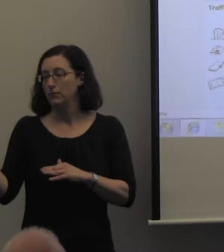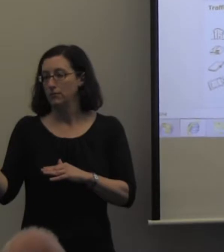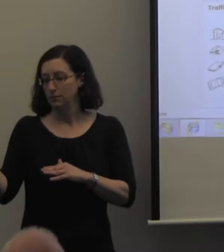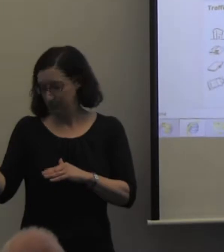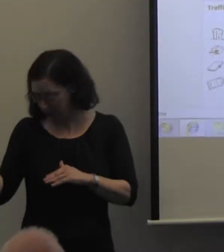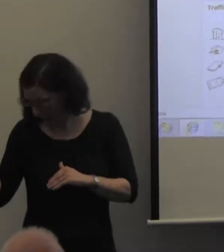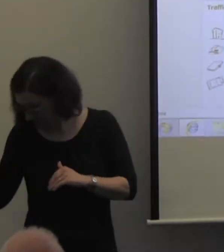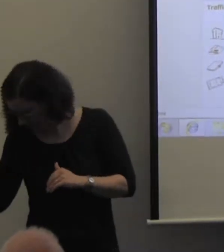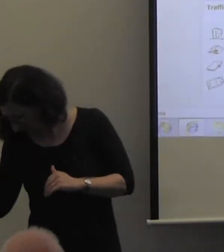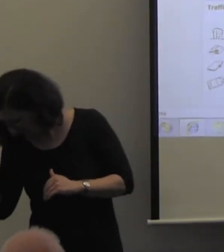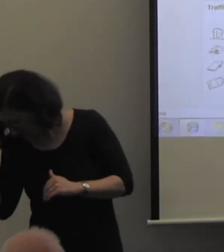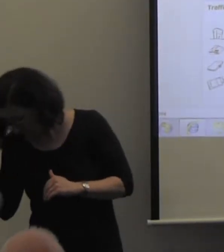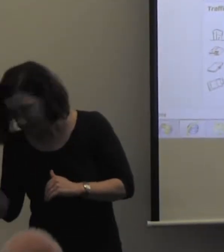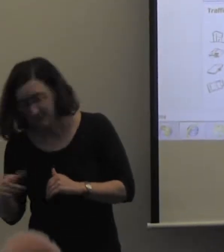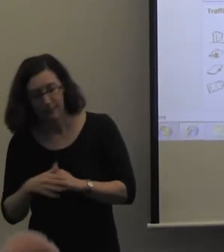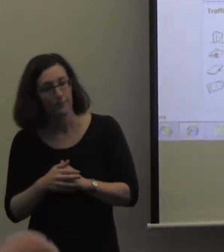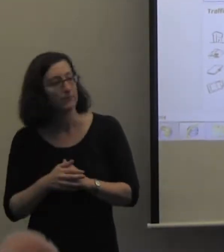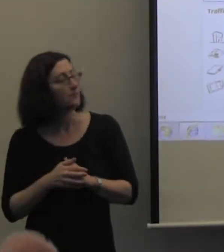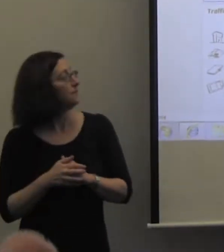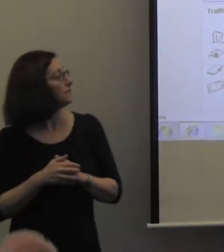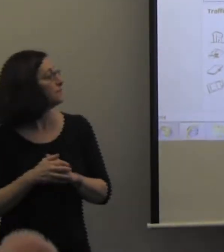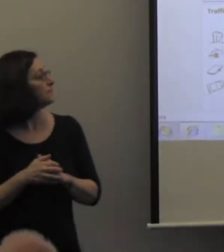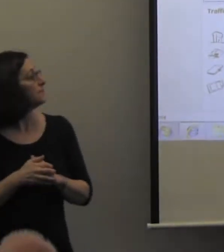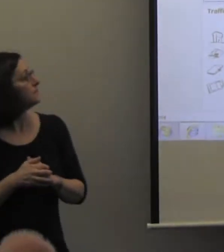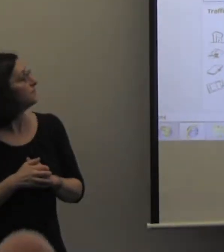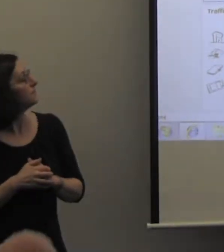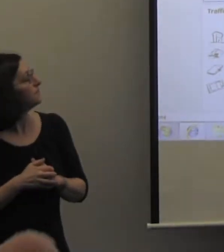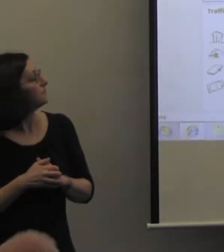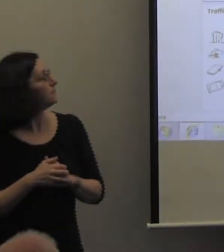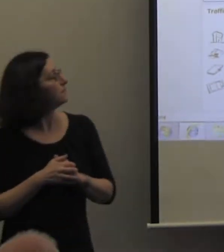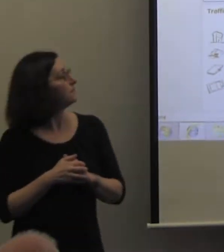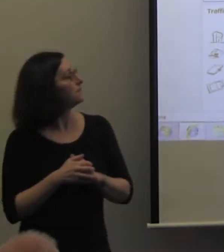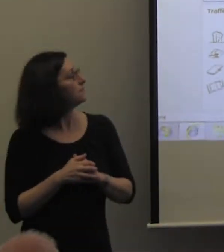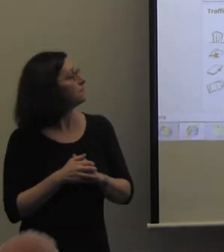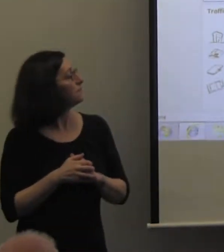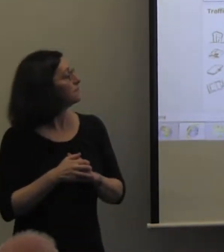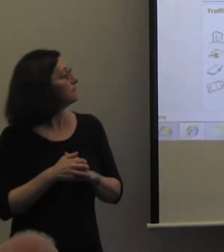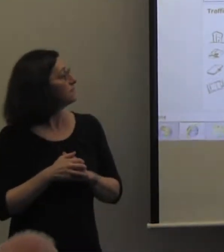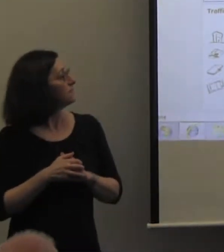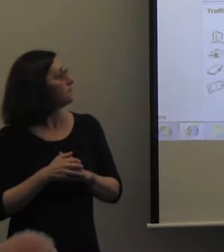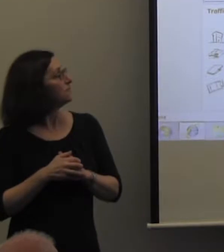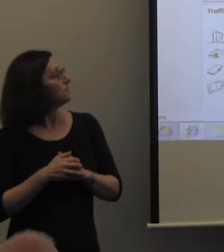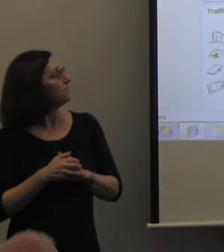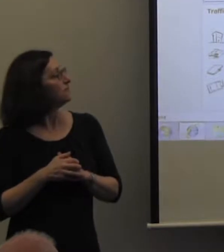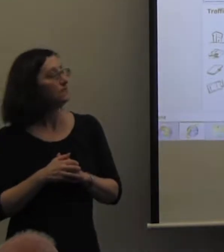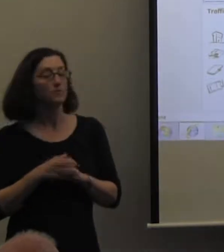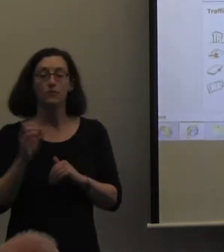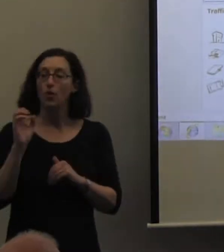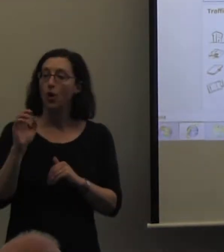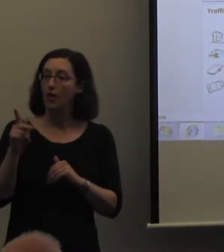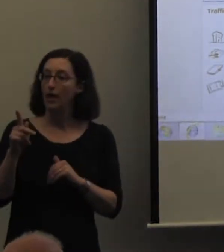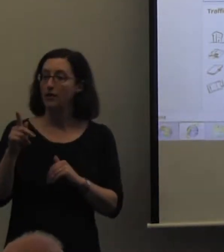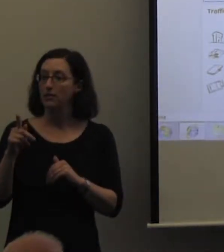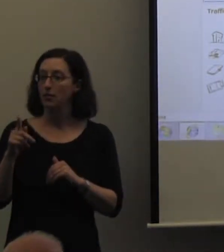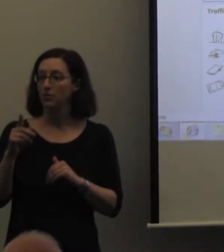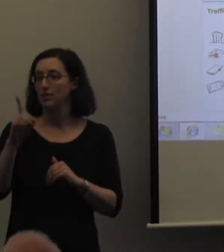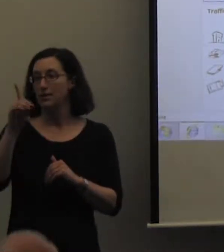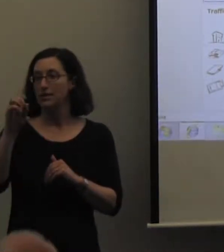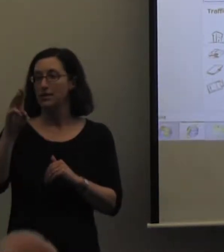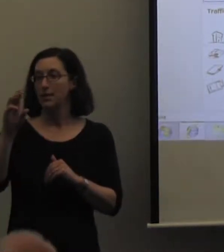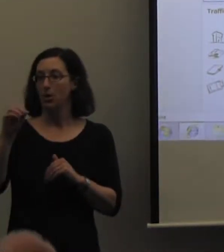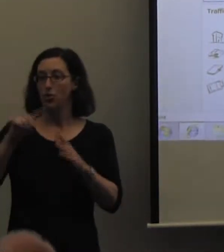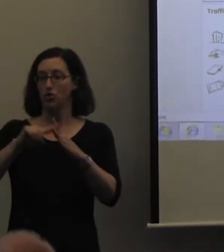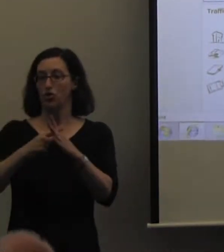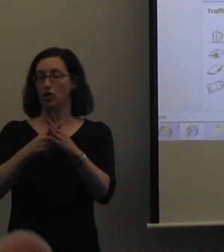look at this one. So I'm going to... Virtual S-E-A-R-T-S, enter. Demo starts here. Okay, so the demo starts here.